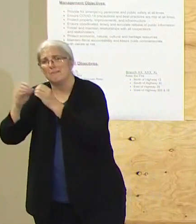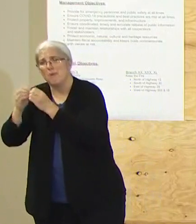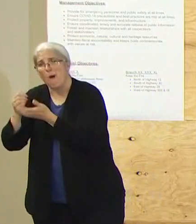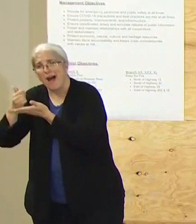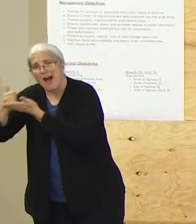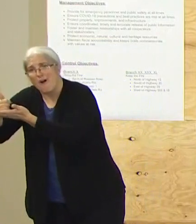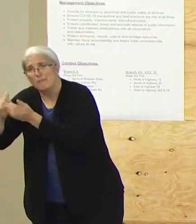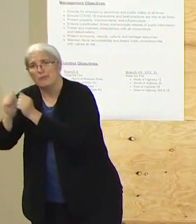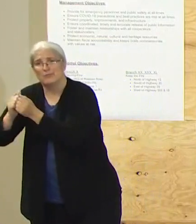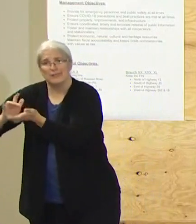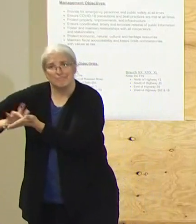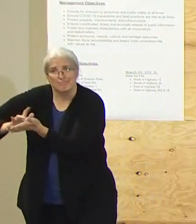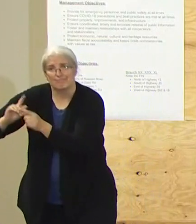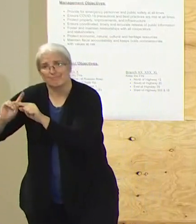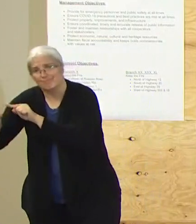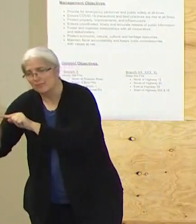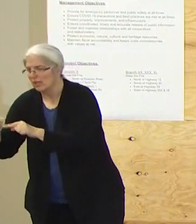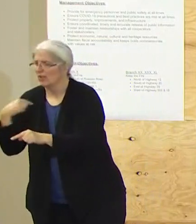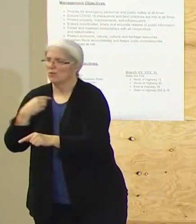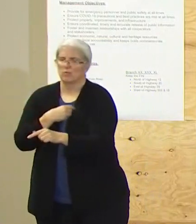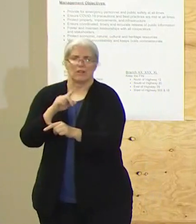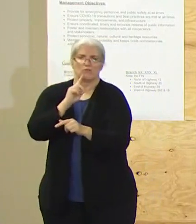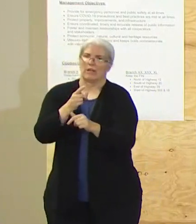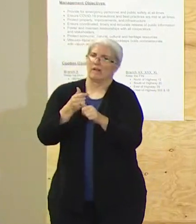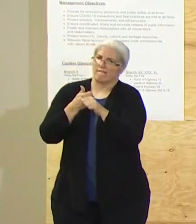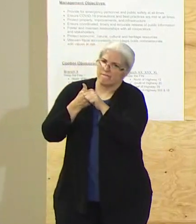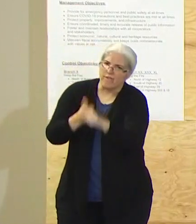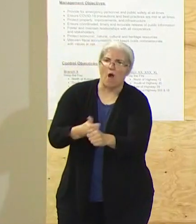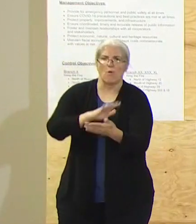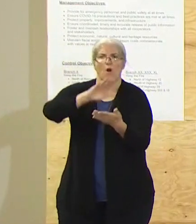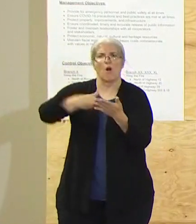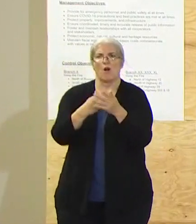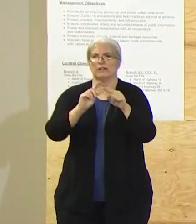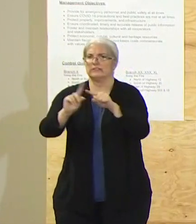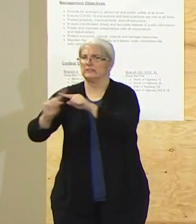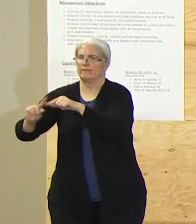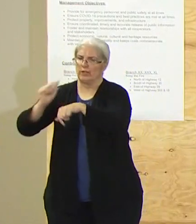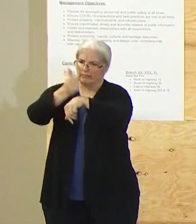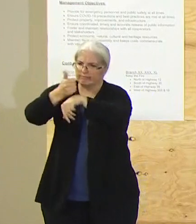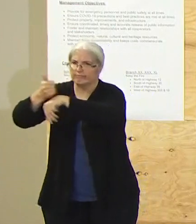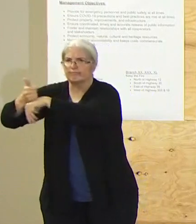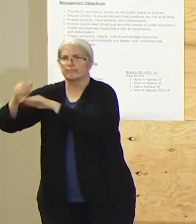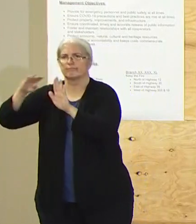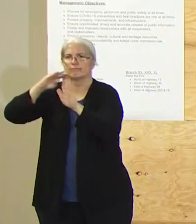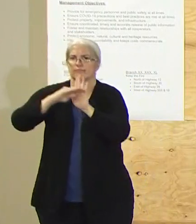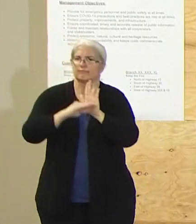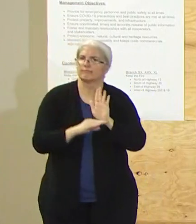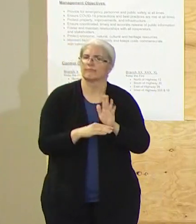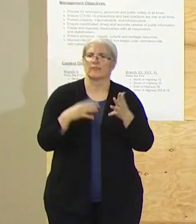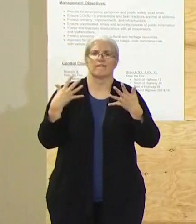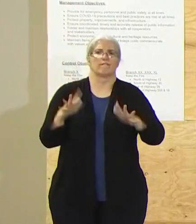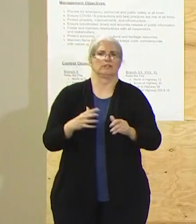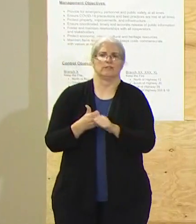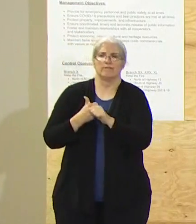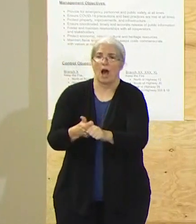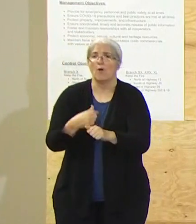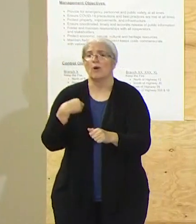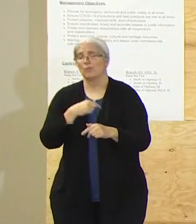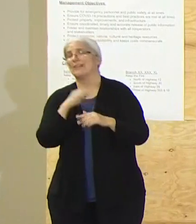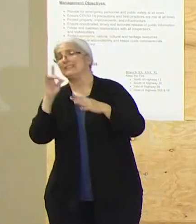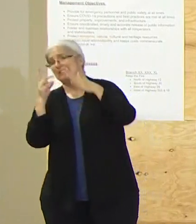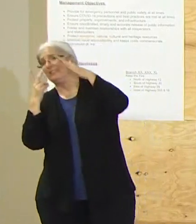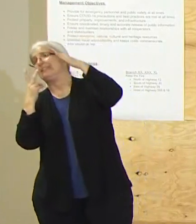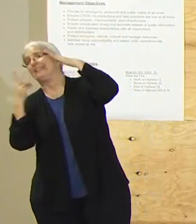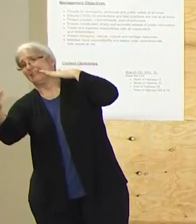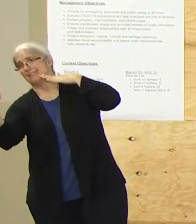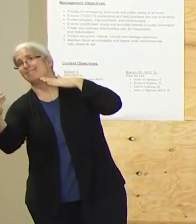protocols that have been established since the beginning of the pandemic that are in play, that we anticipated and have been highlighting and socializing for a number